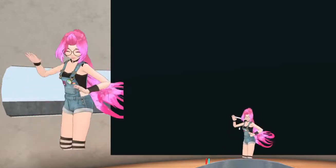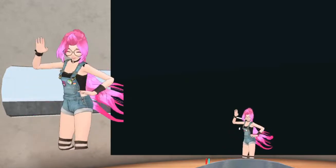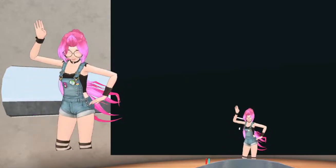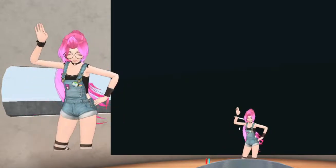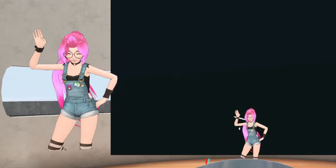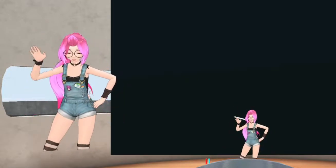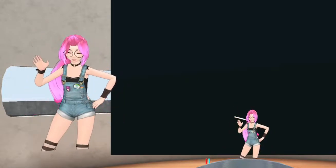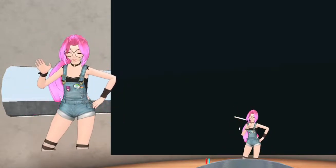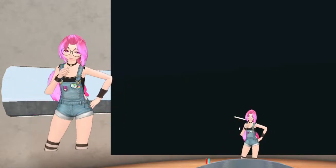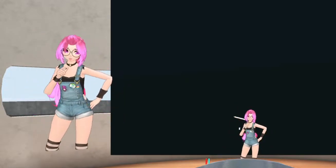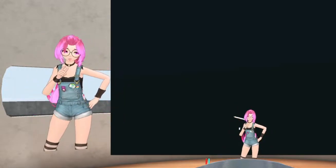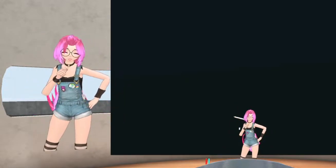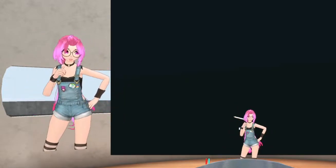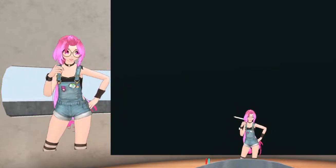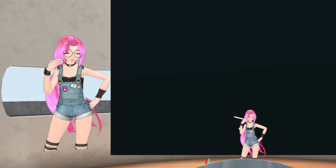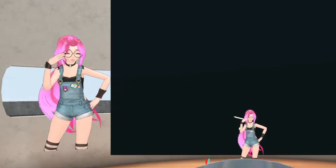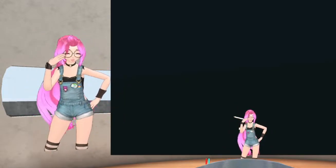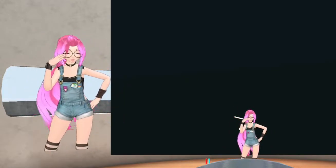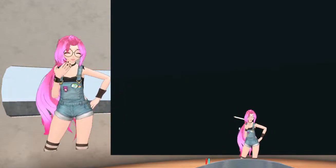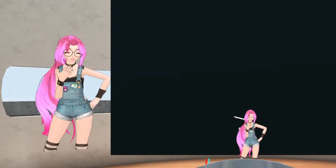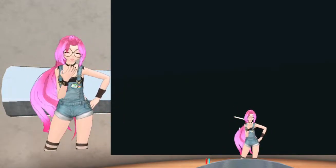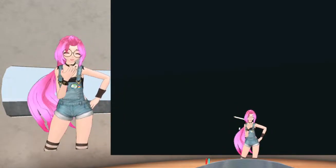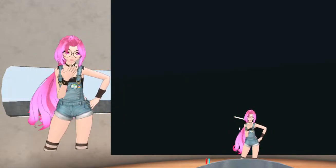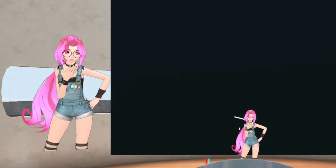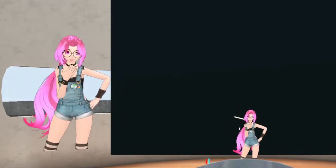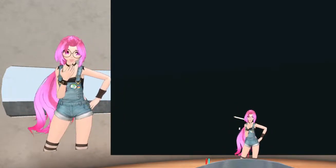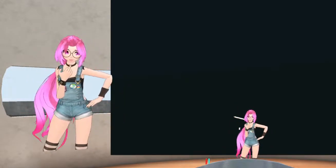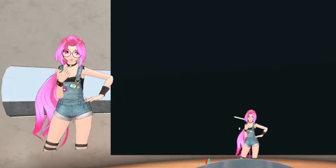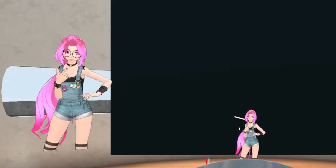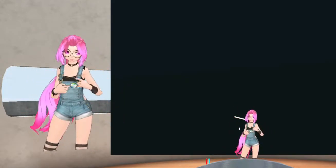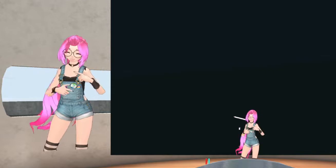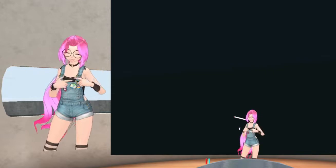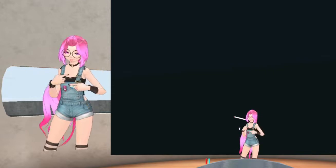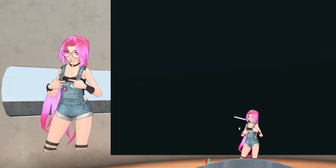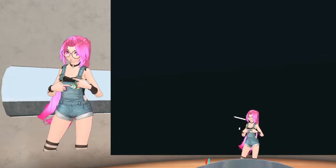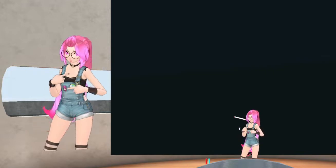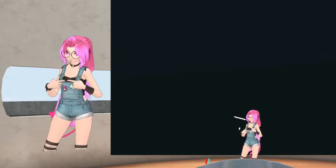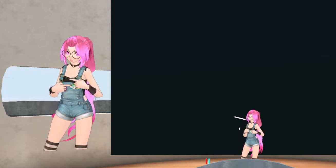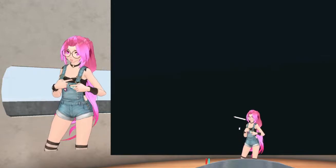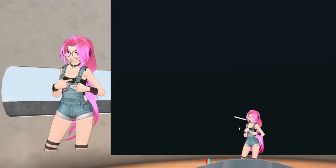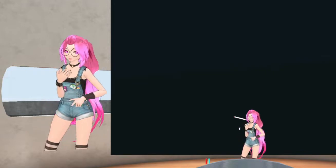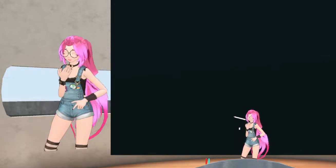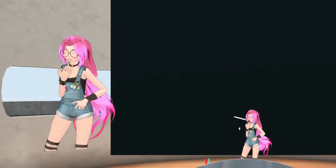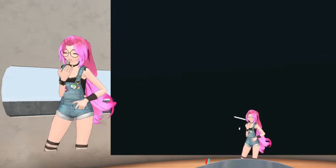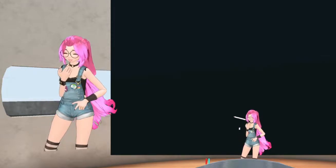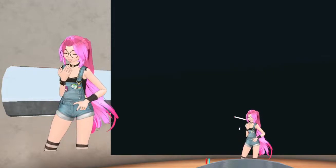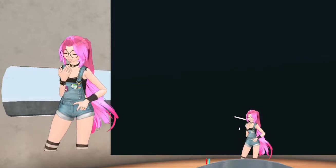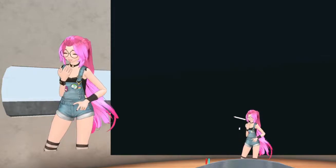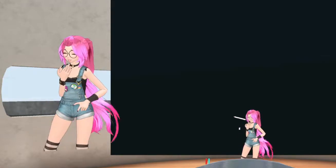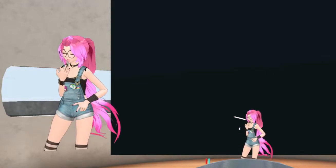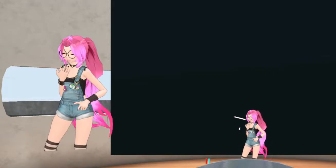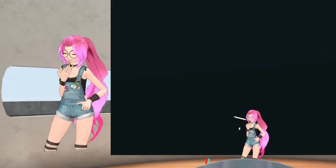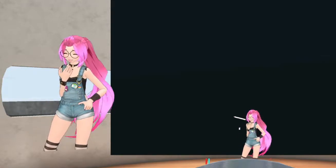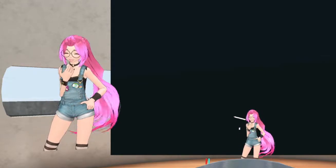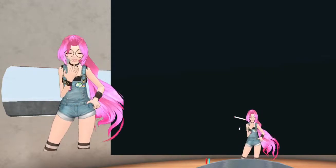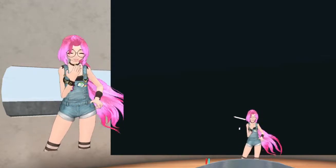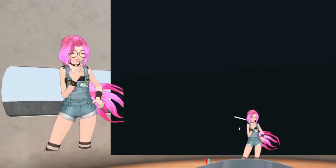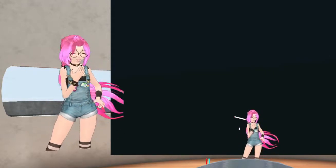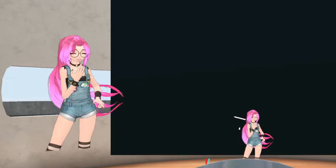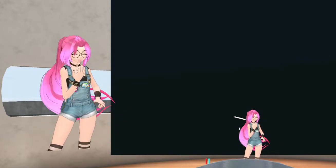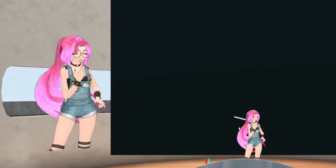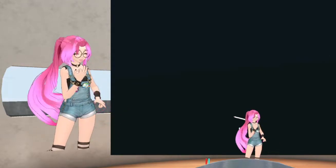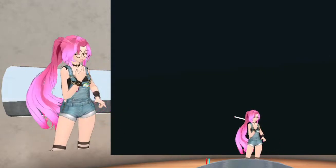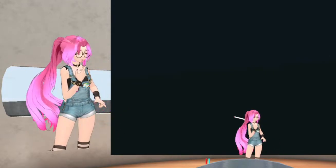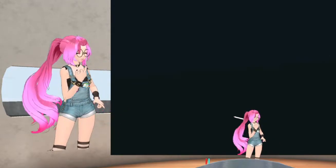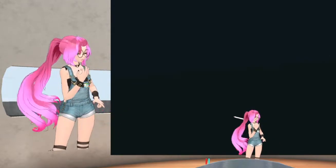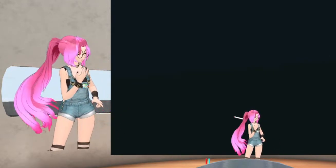so just a show of hands, who here knows their colors, knows the sign for colors? Red, orange, yellow, green,